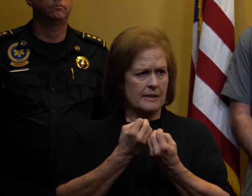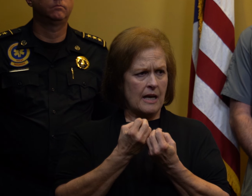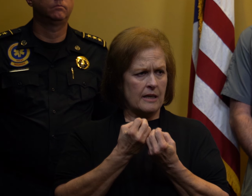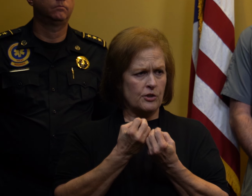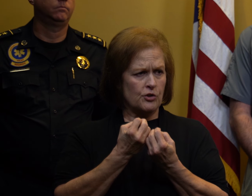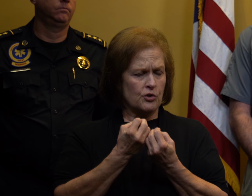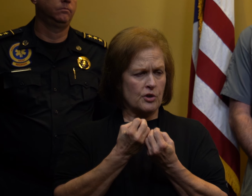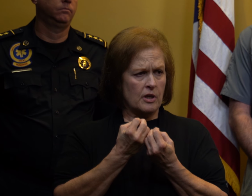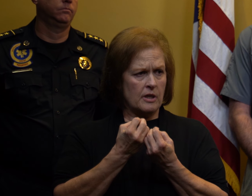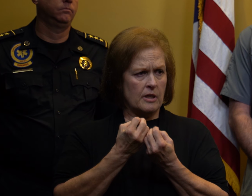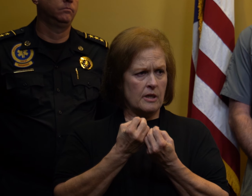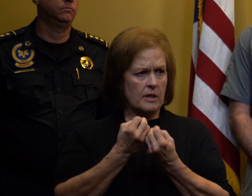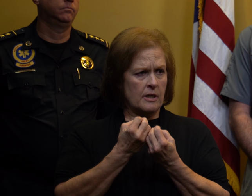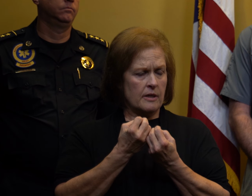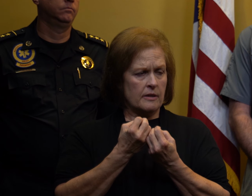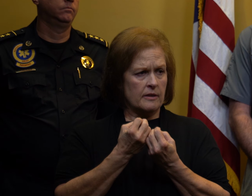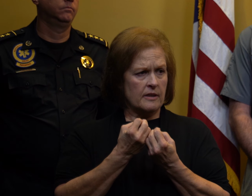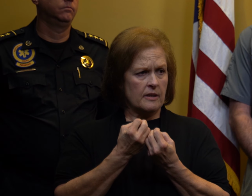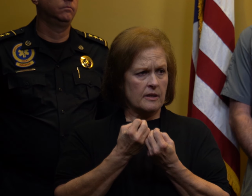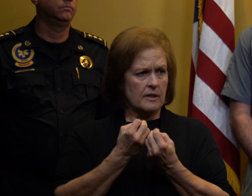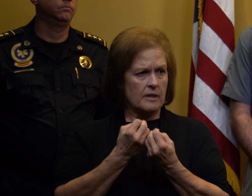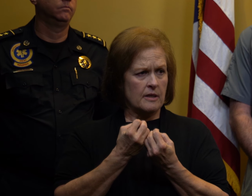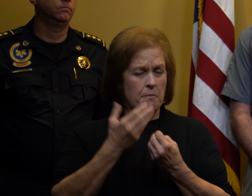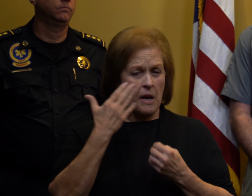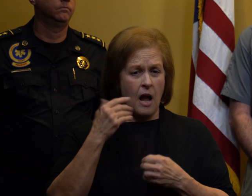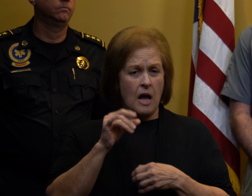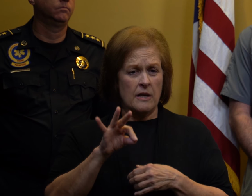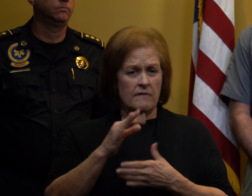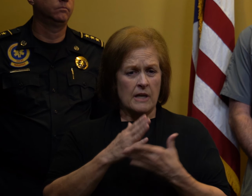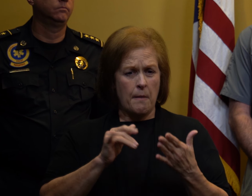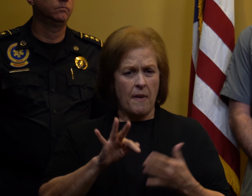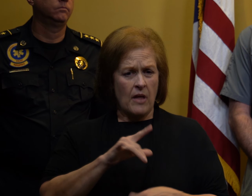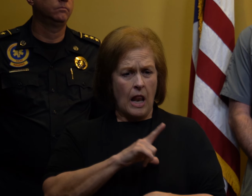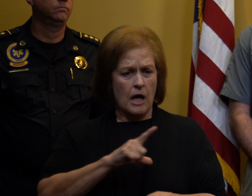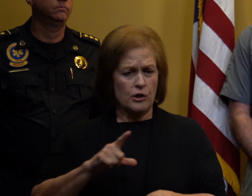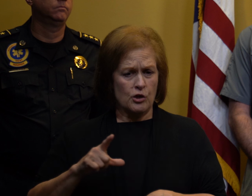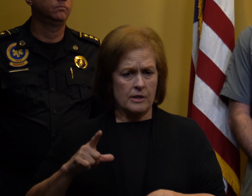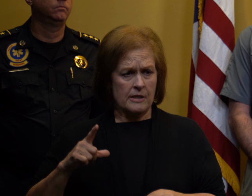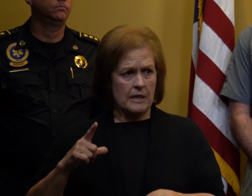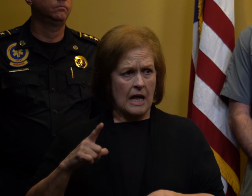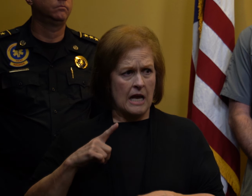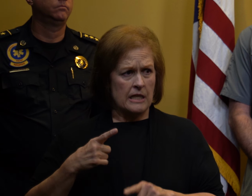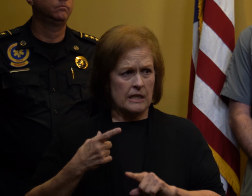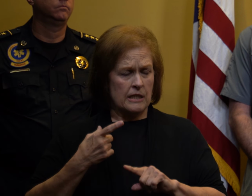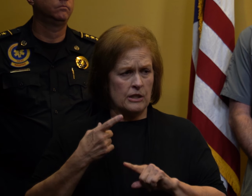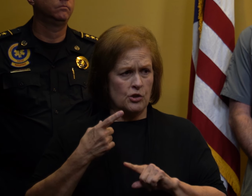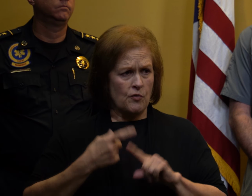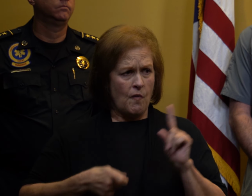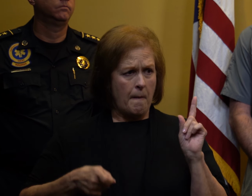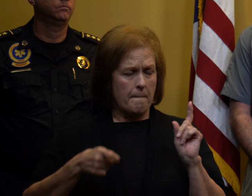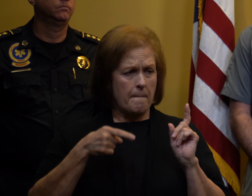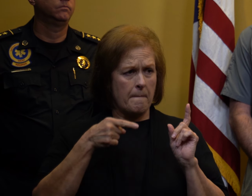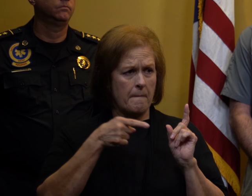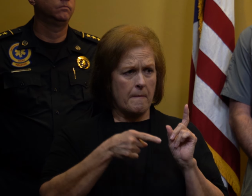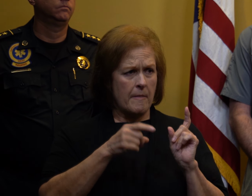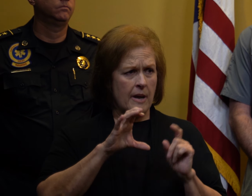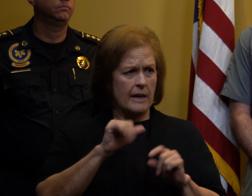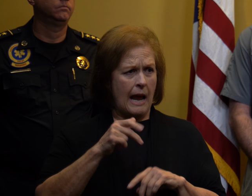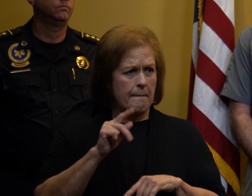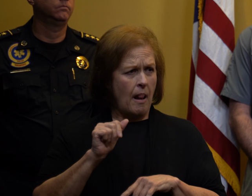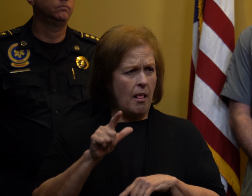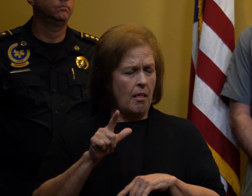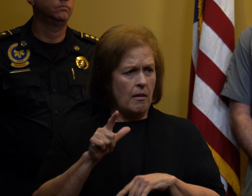very related to Louisiana, because of some of the legislation that came out of the Capitol. Are you